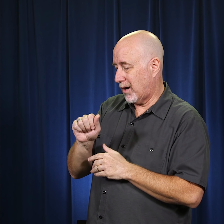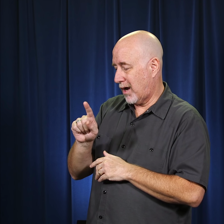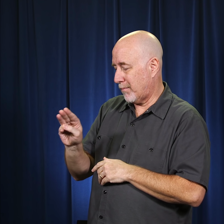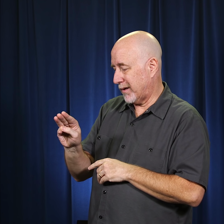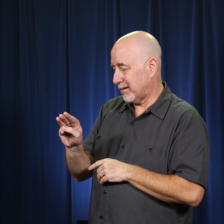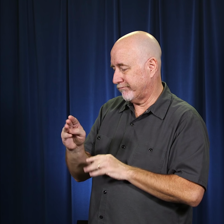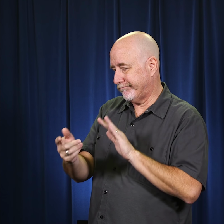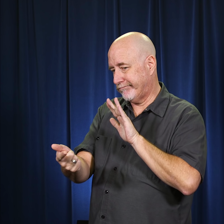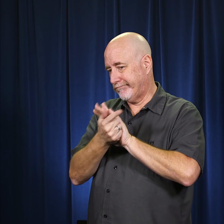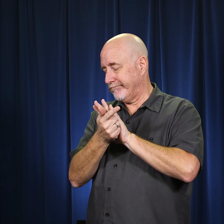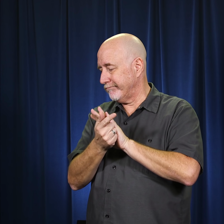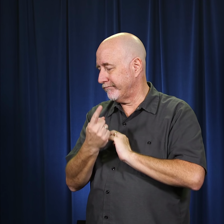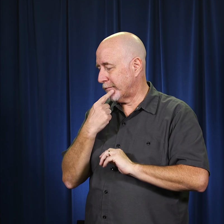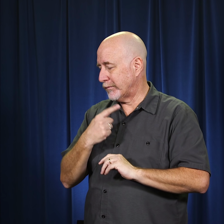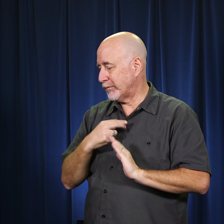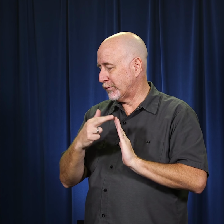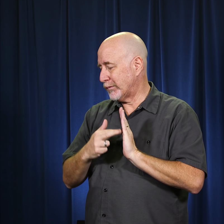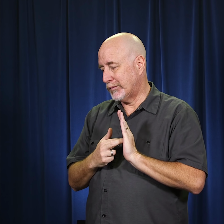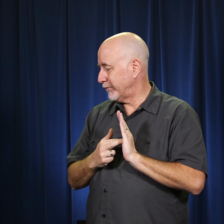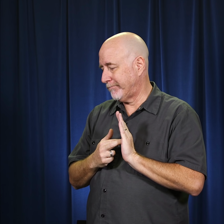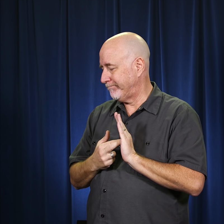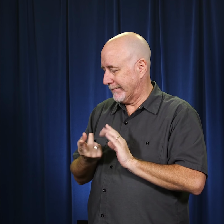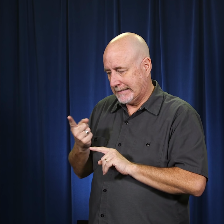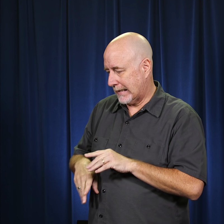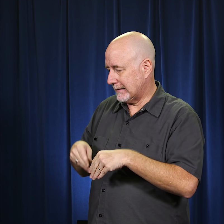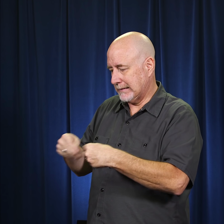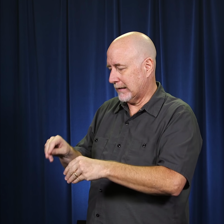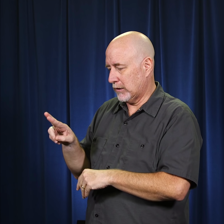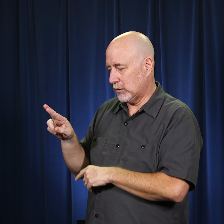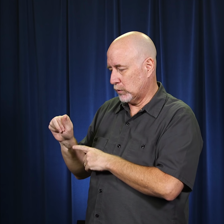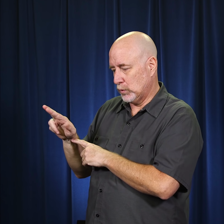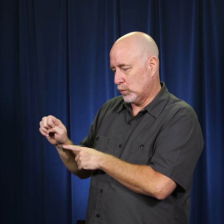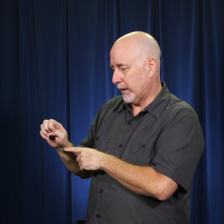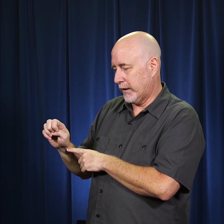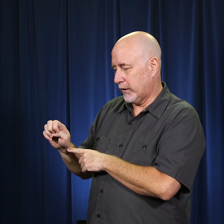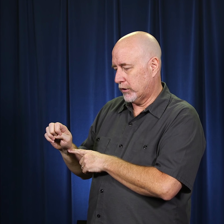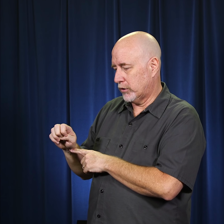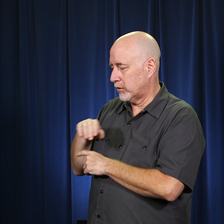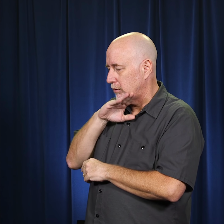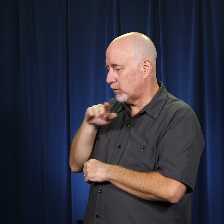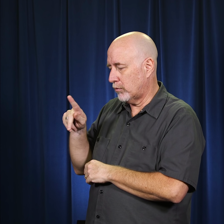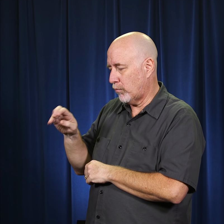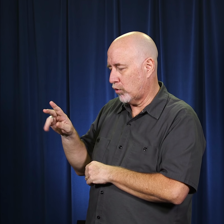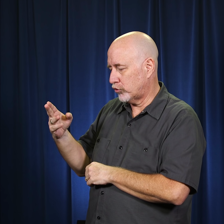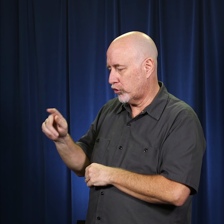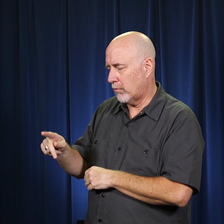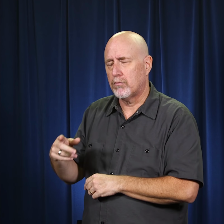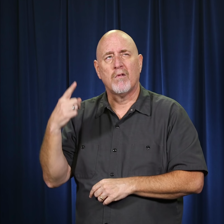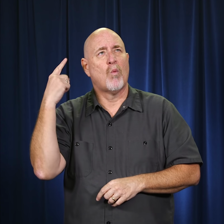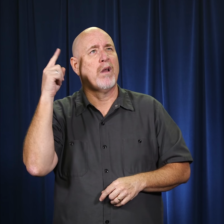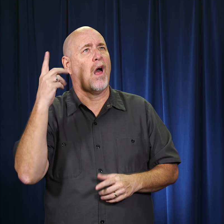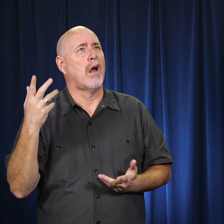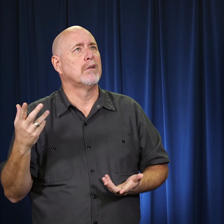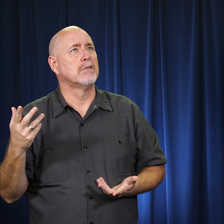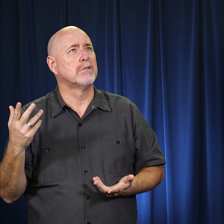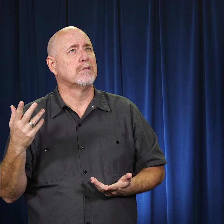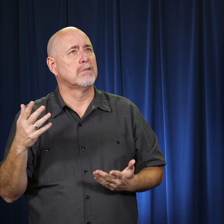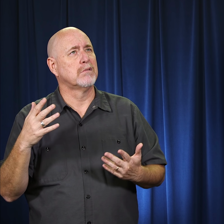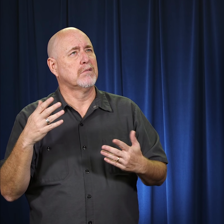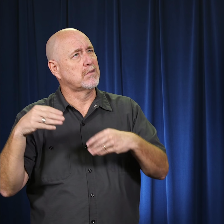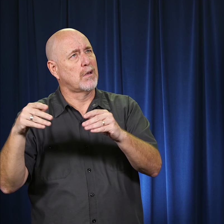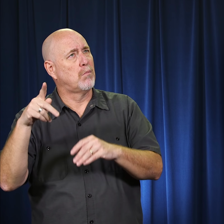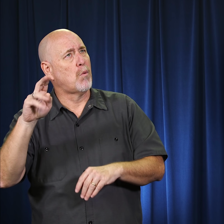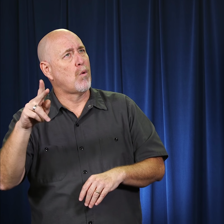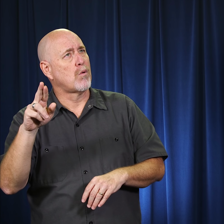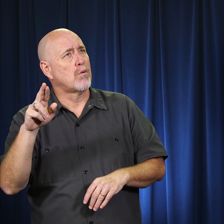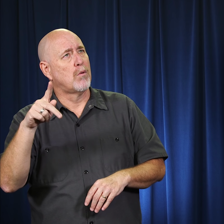Drug Administration, has told us that we can't sell a rare pork chop. Well, why not? Why can't you